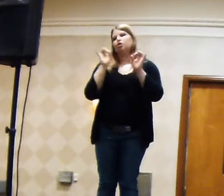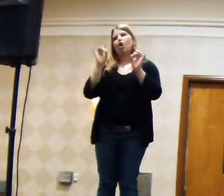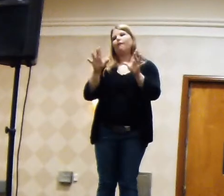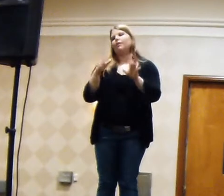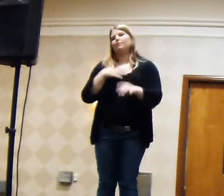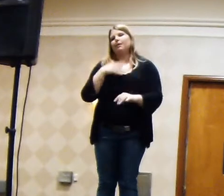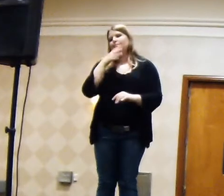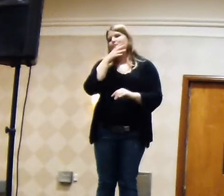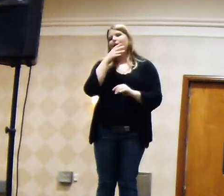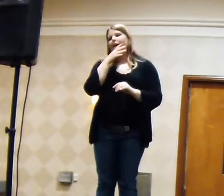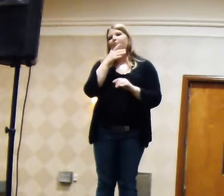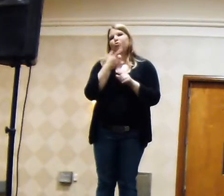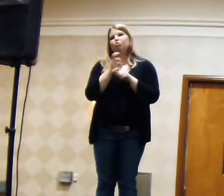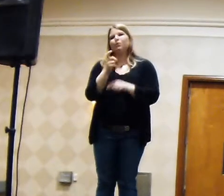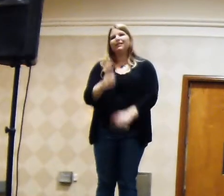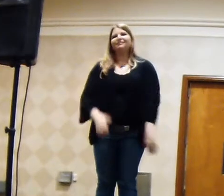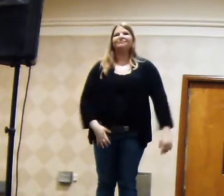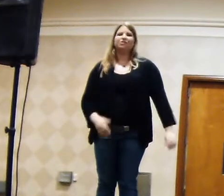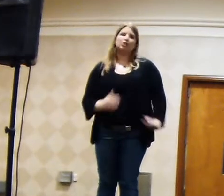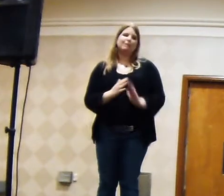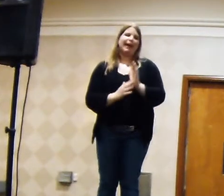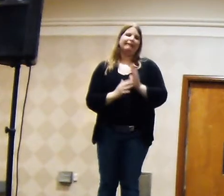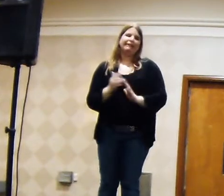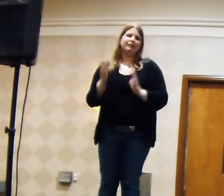was like, I'm going to paint over this.